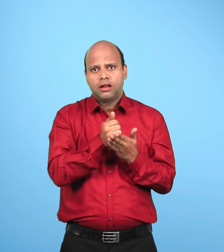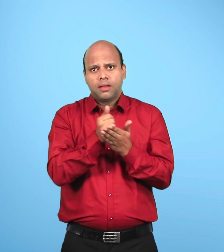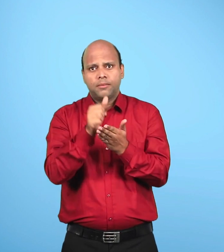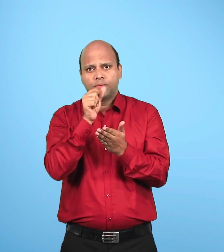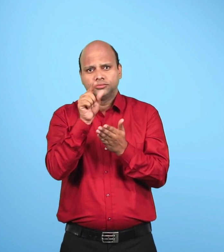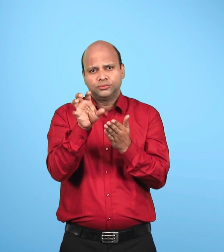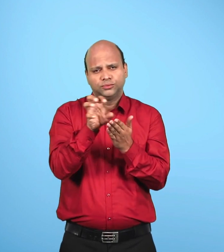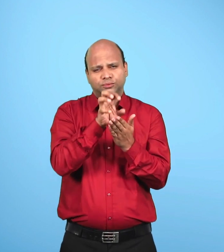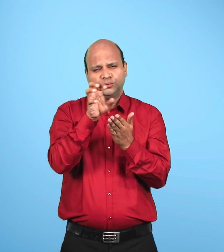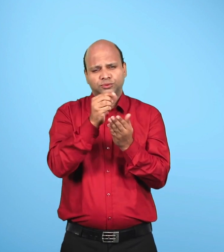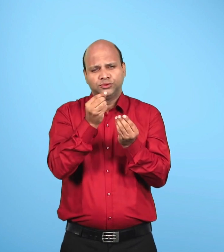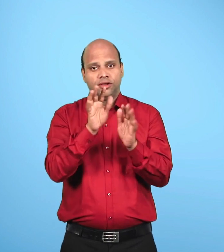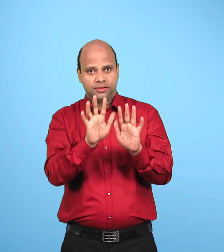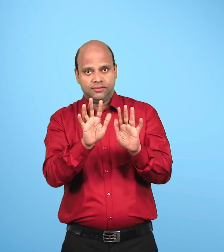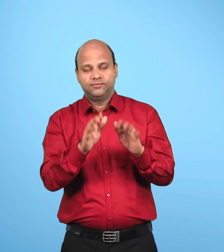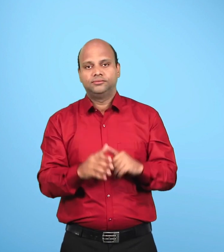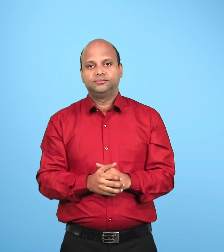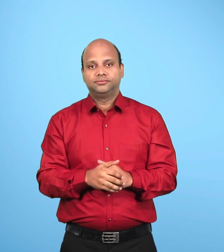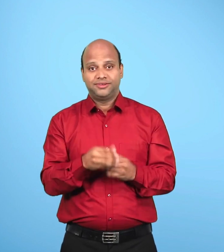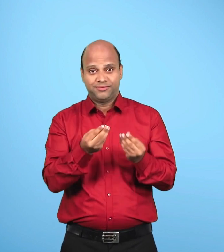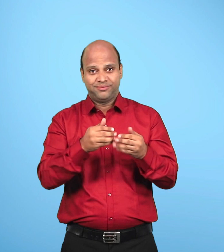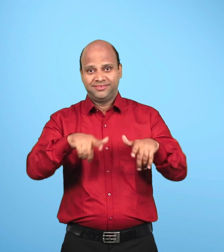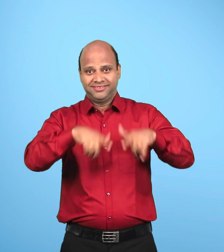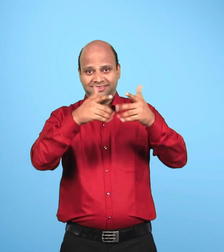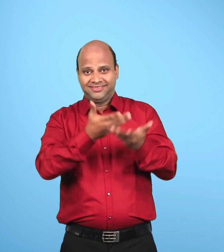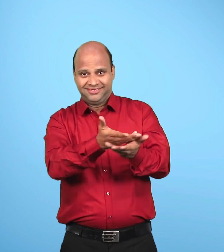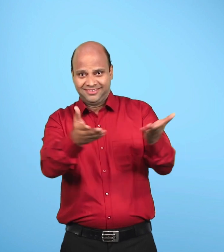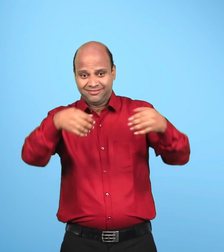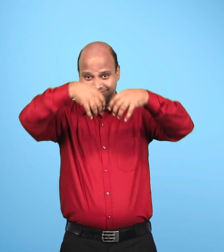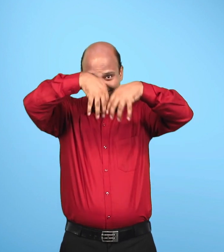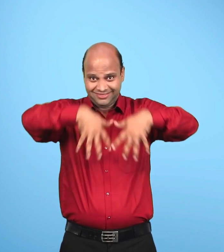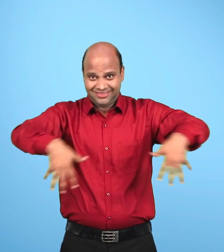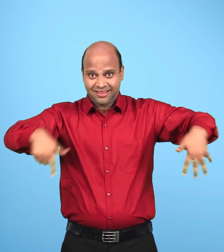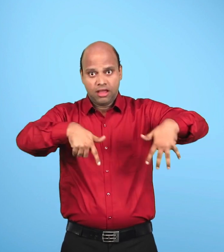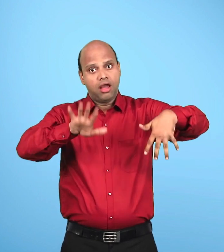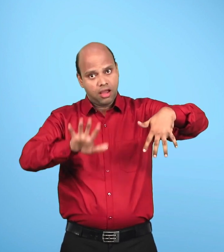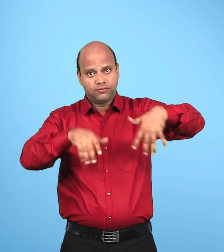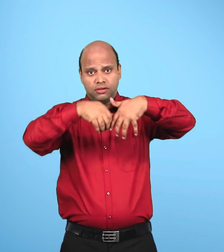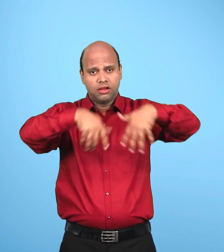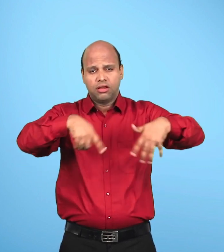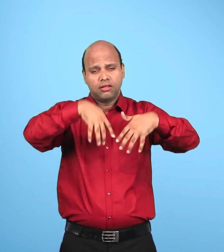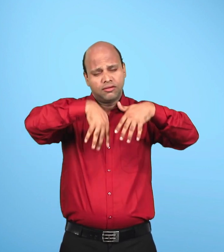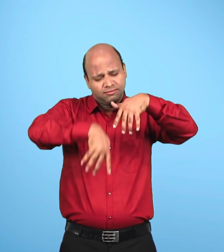Most desert plants have roots that go very deep into the soil for absorbing water.